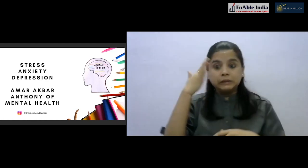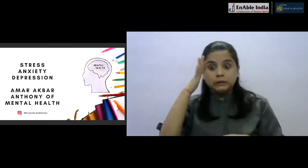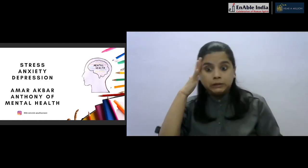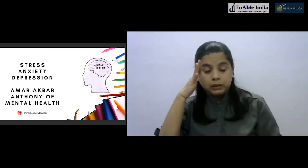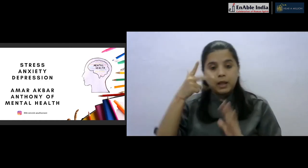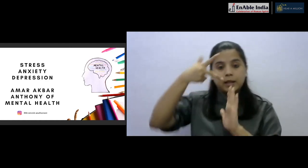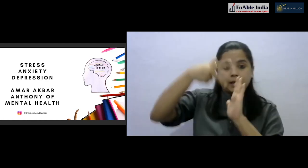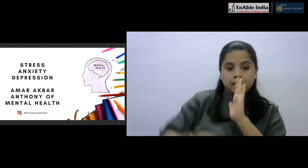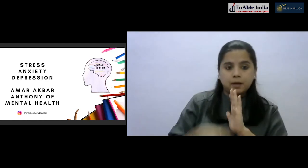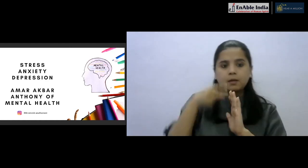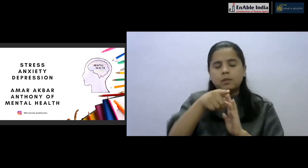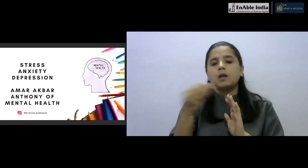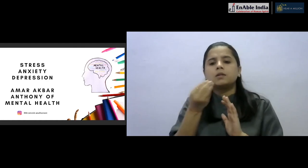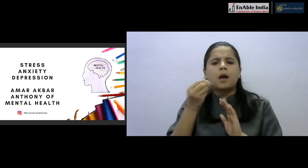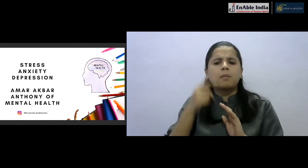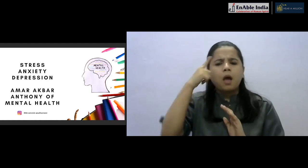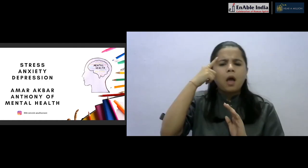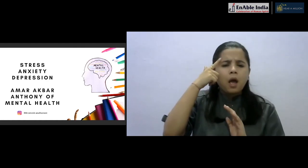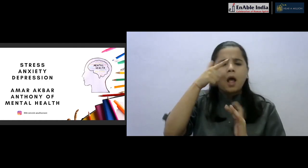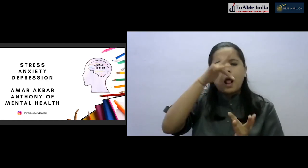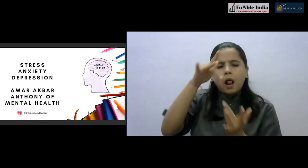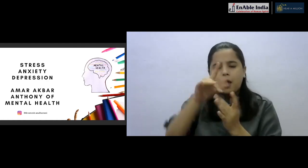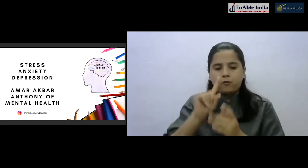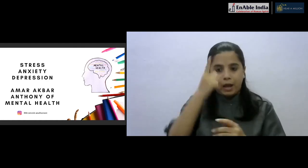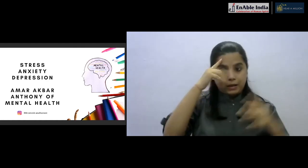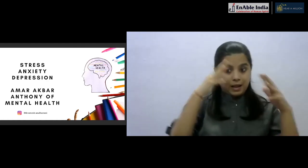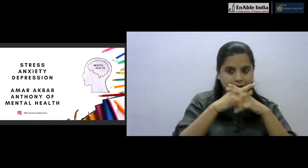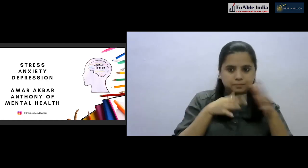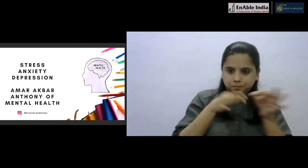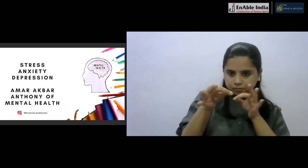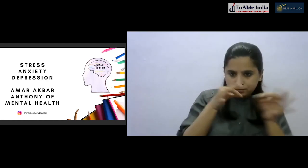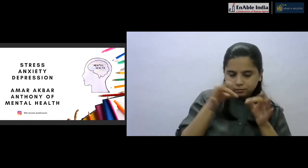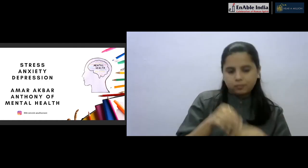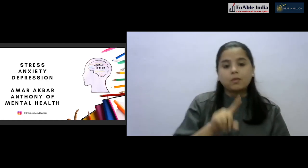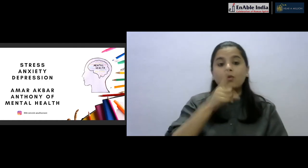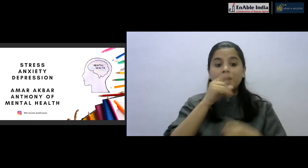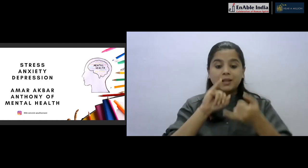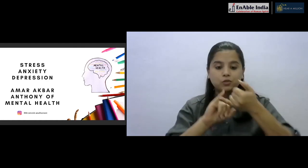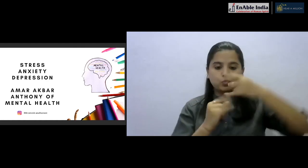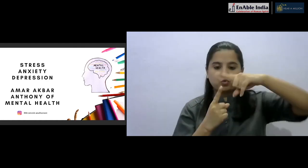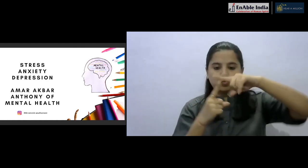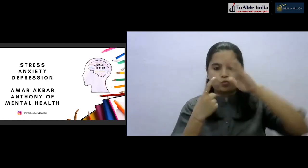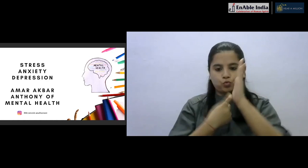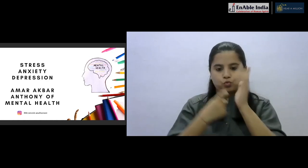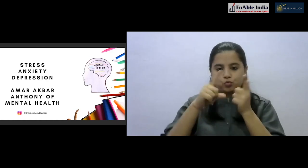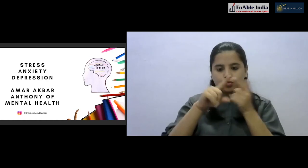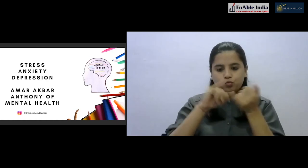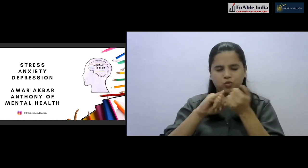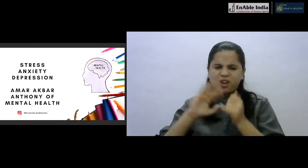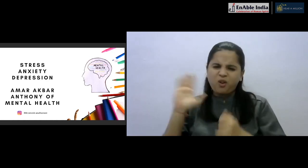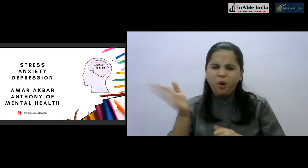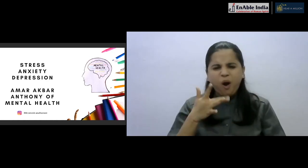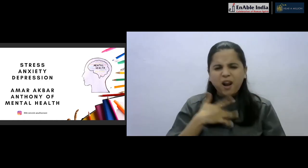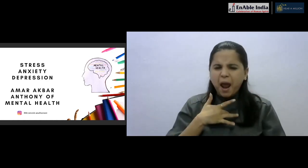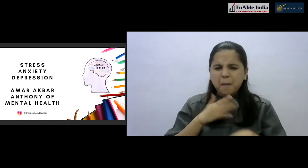will lie somewhere in between or somewhere in both the spectrum. So stress, we all get stressed, right? One or the other